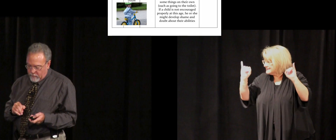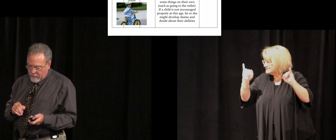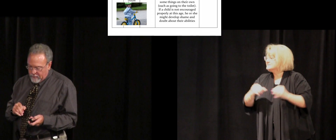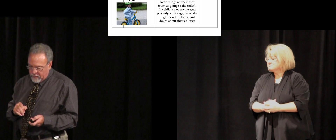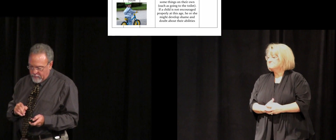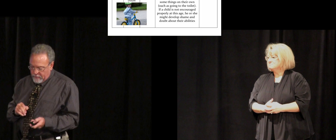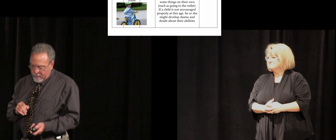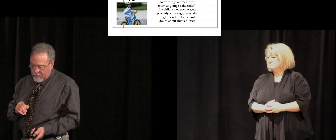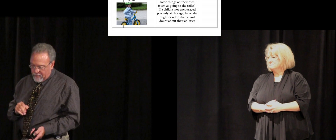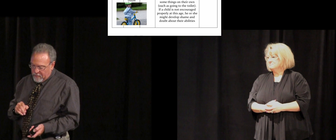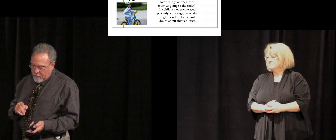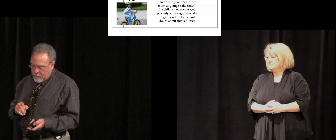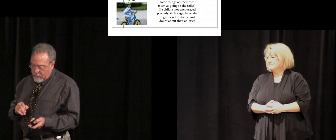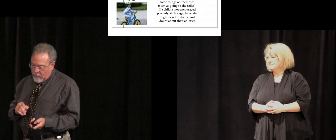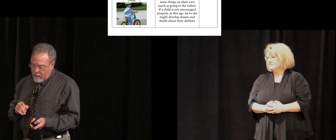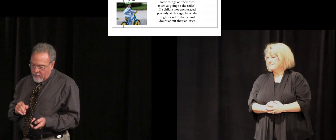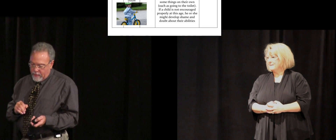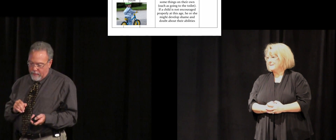Okay, so stage 3.